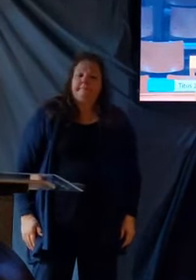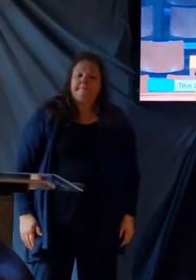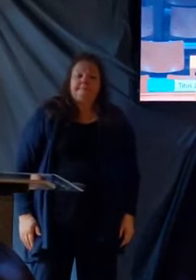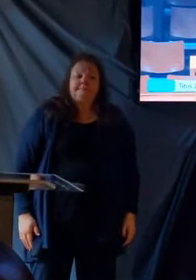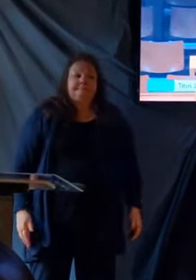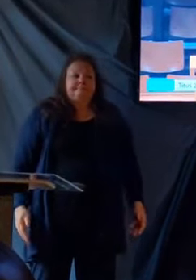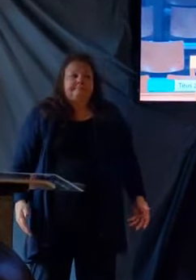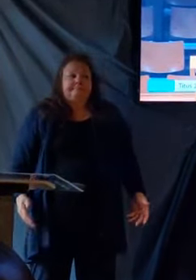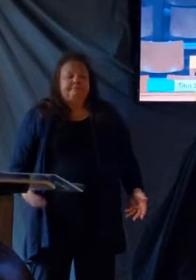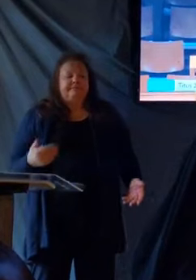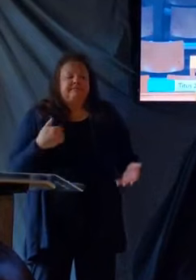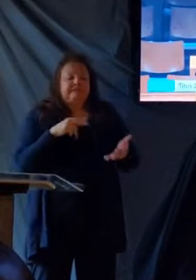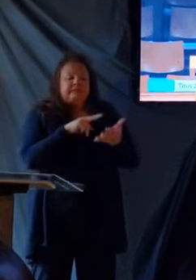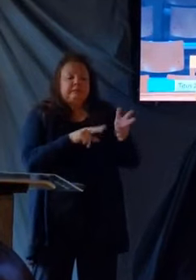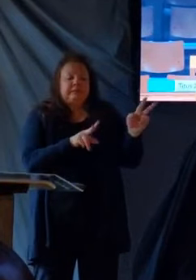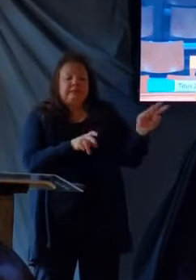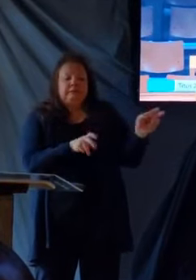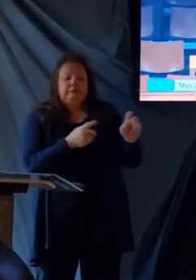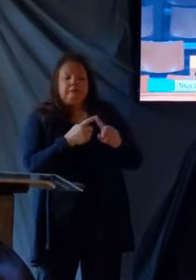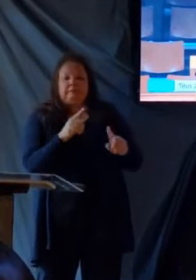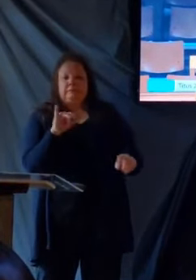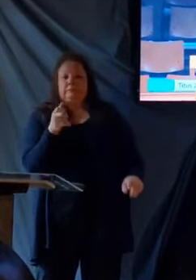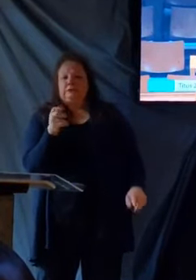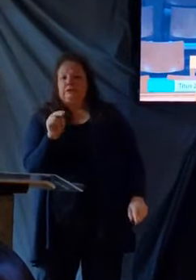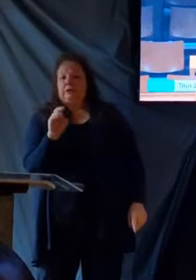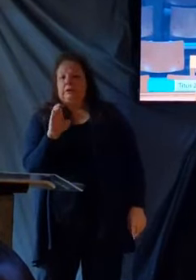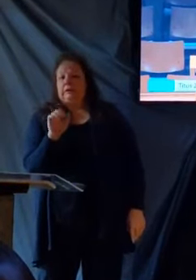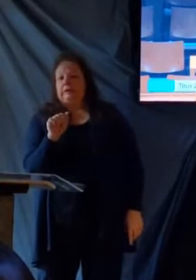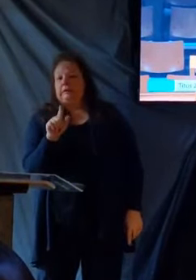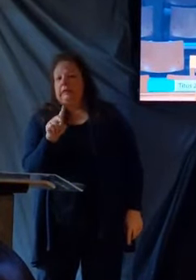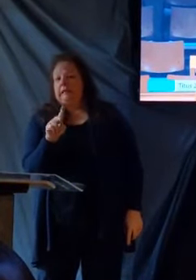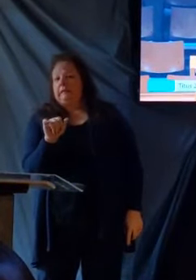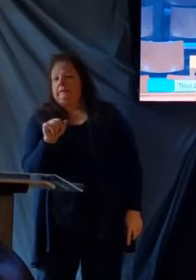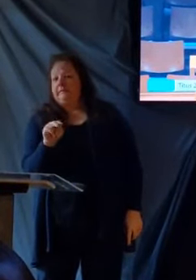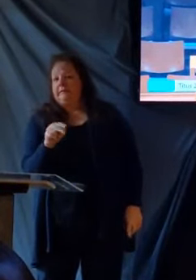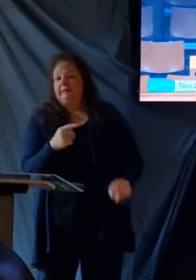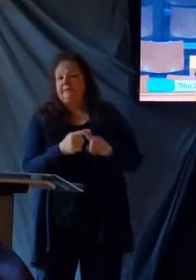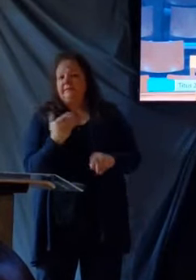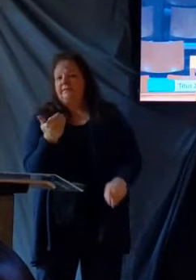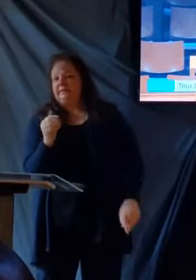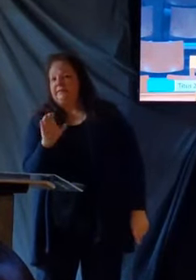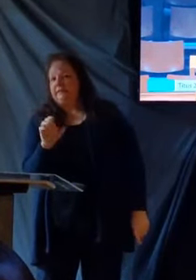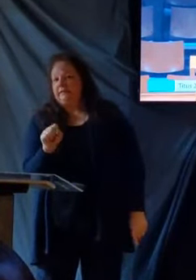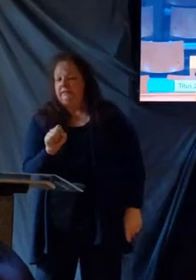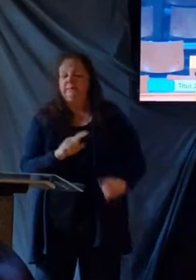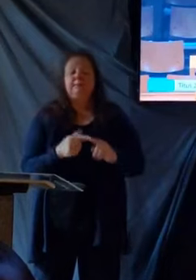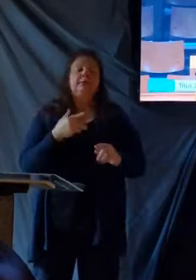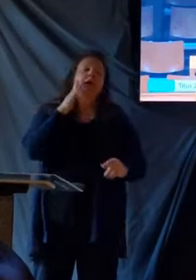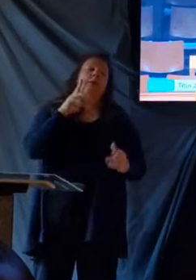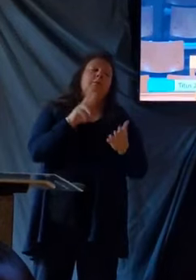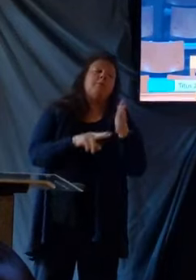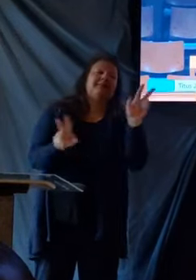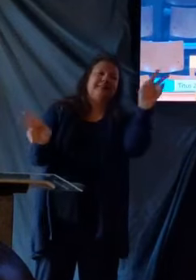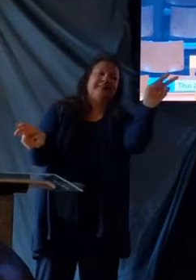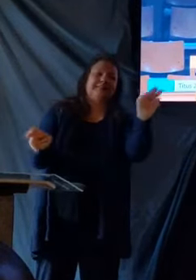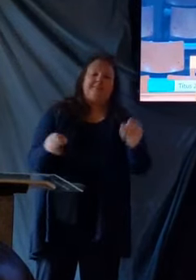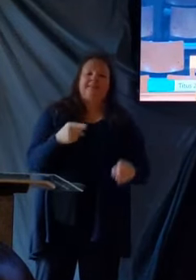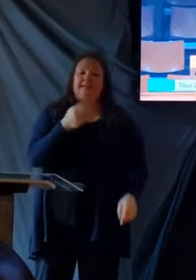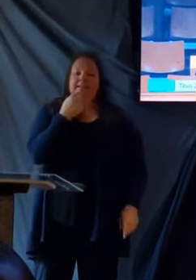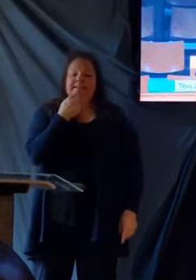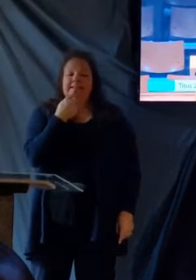I don't know whether I'd read the quote from John Calvin, the 16th century reformer, but I will. He